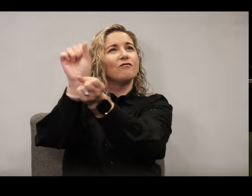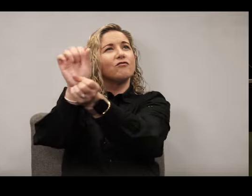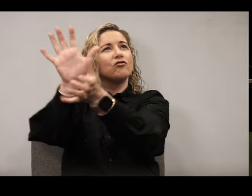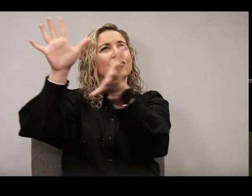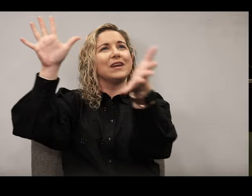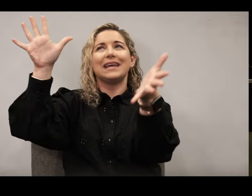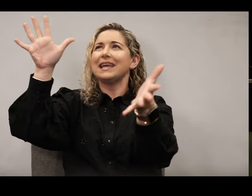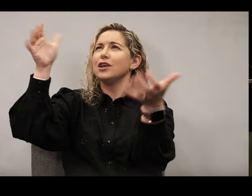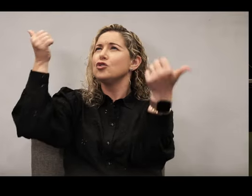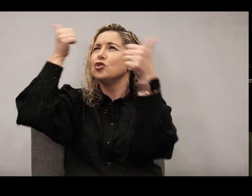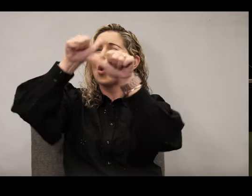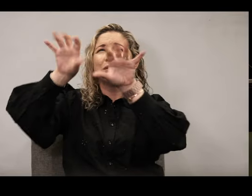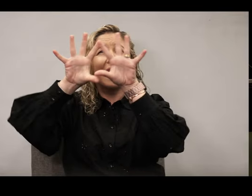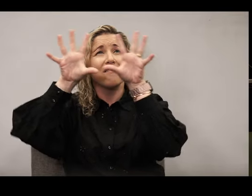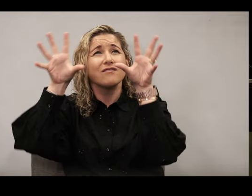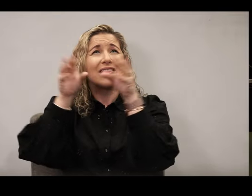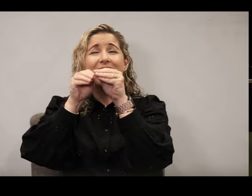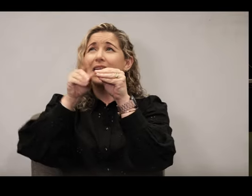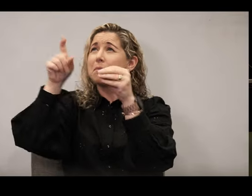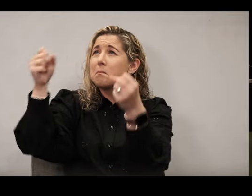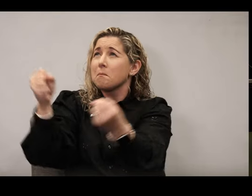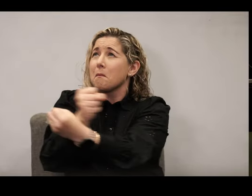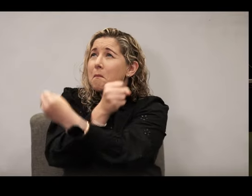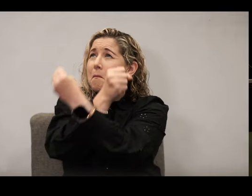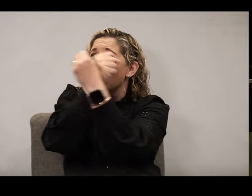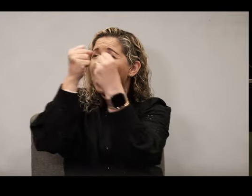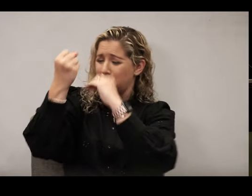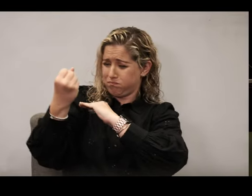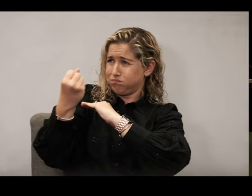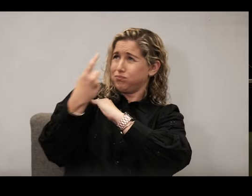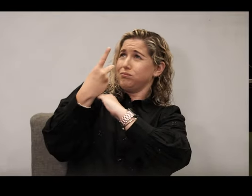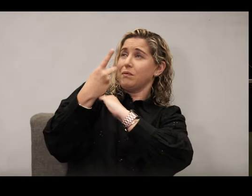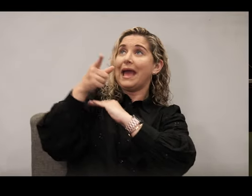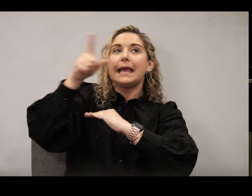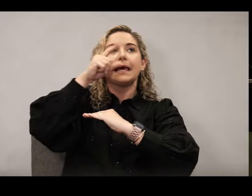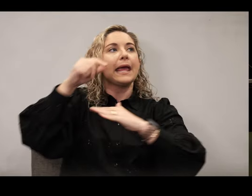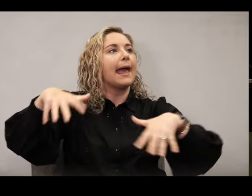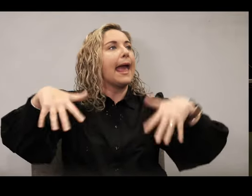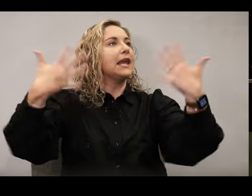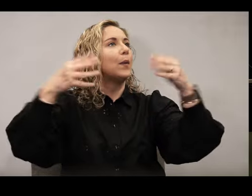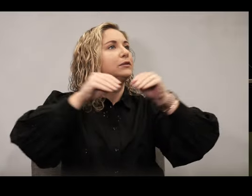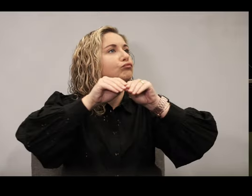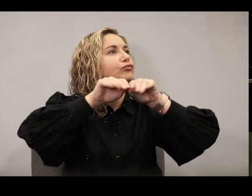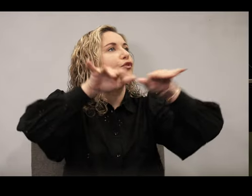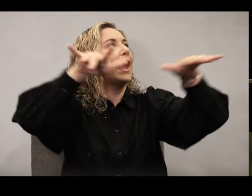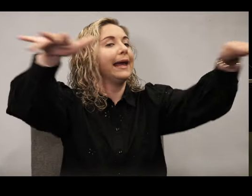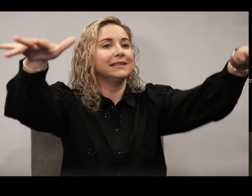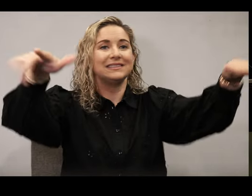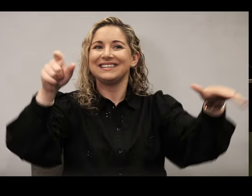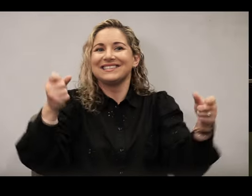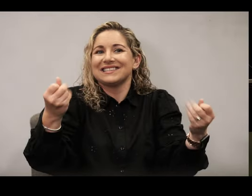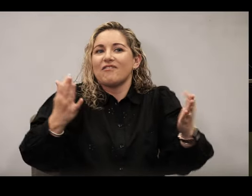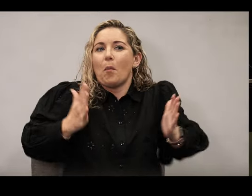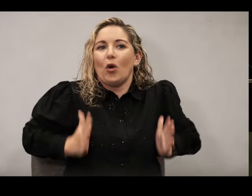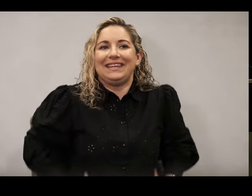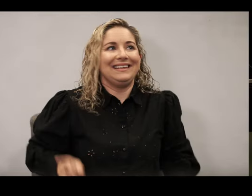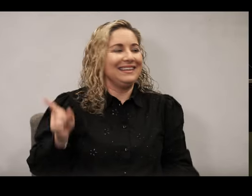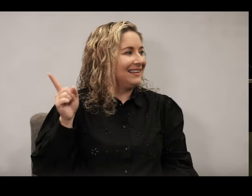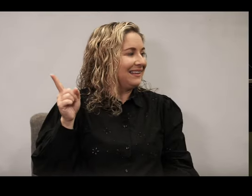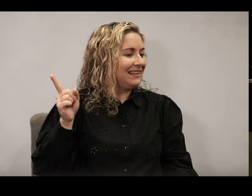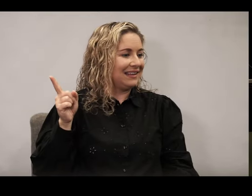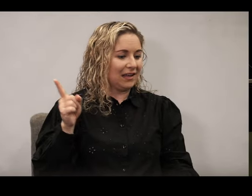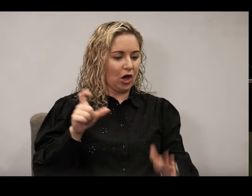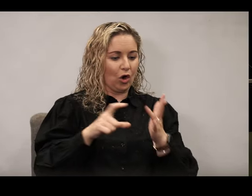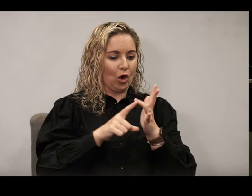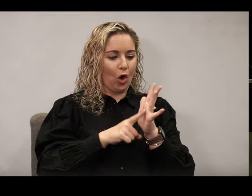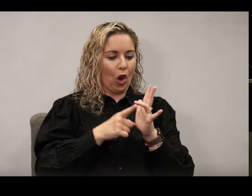all-knowing, all-powerful, all places. And he definitely doesn't have a human body. In Colossians 1, Jesus is called the image of the